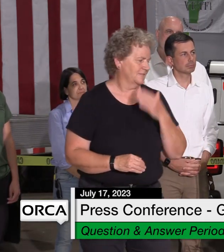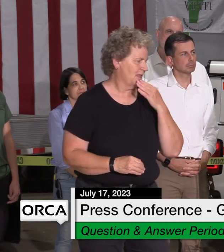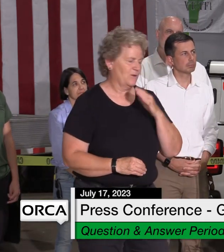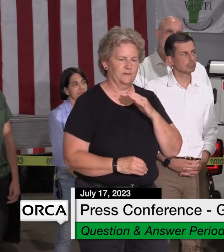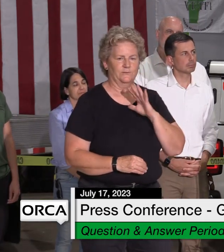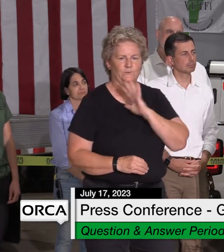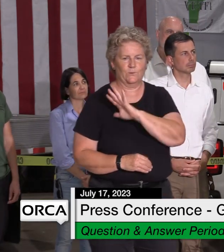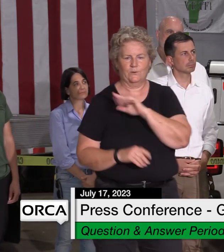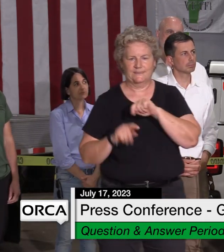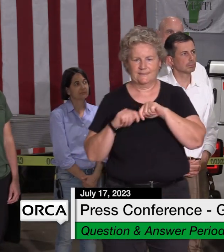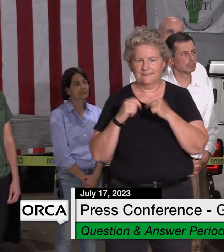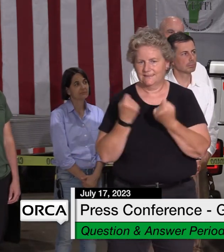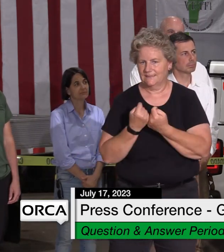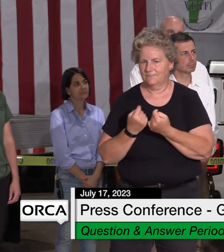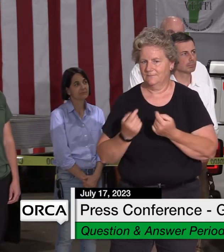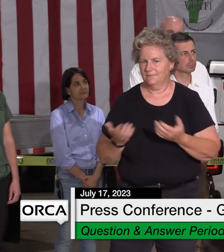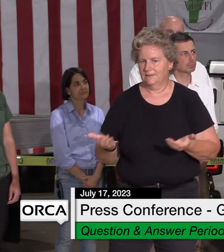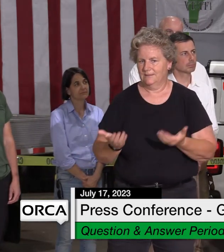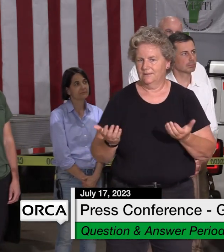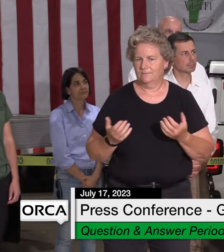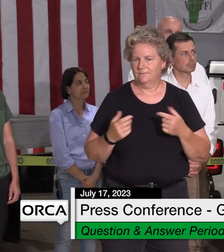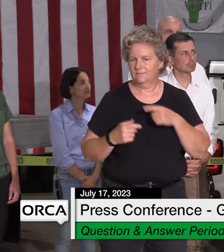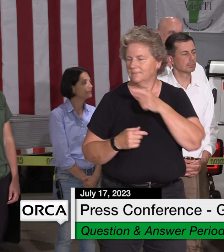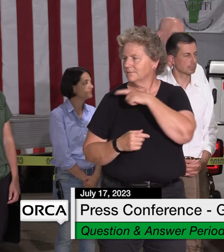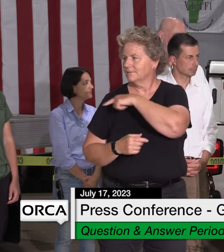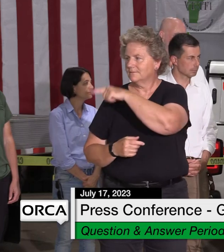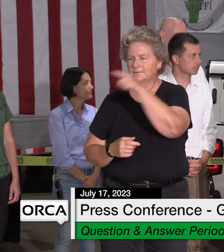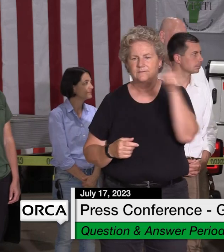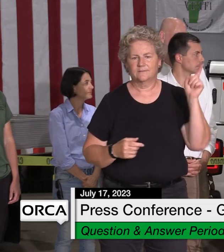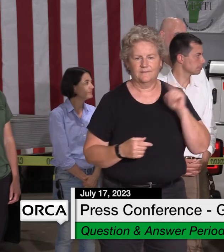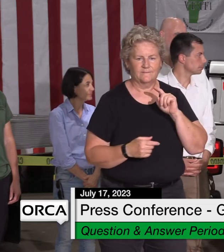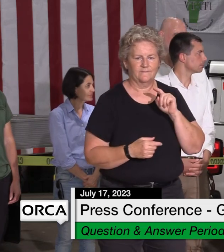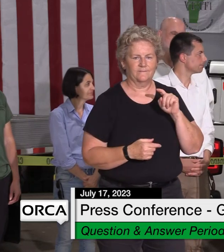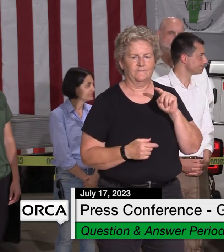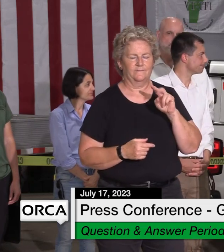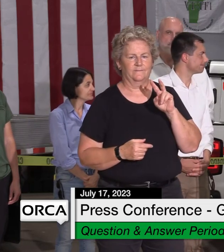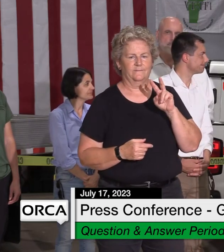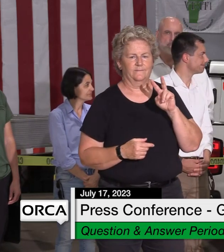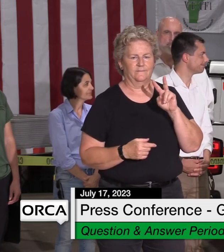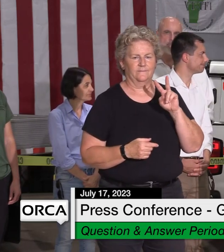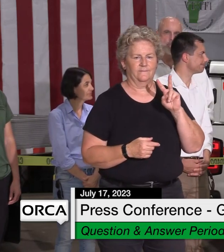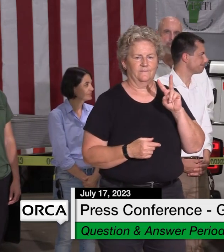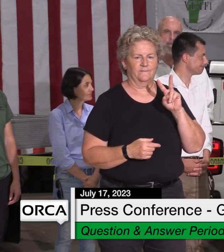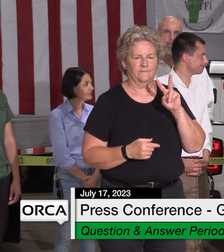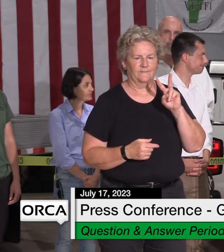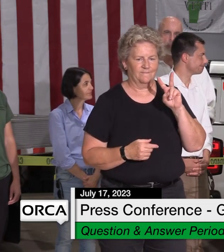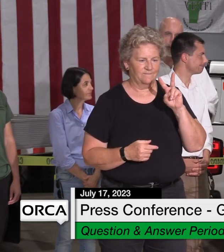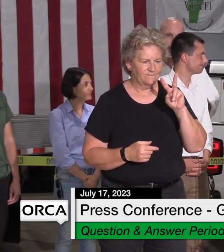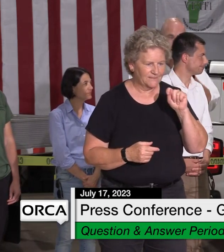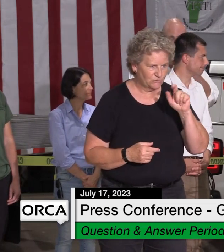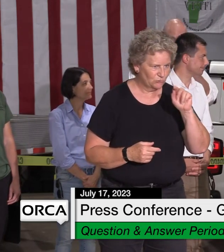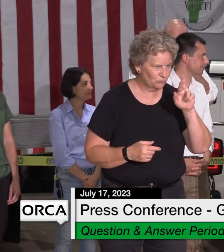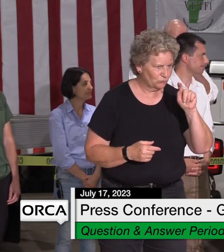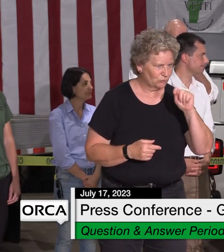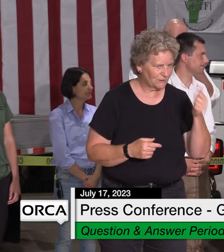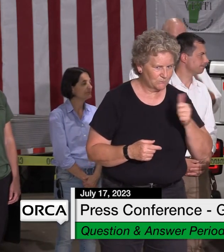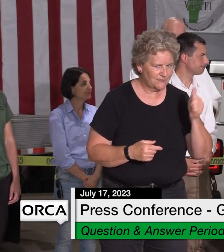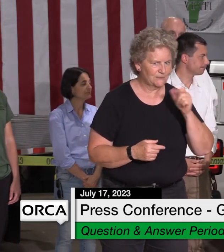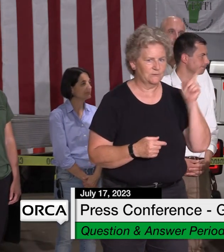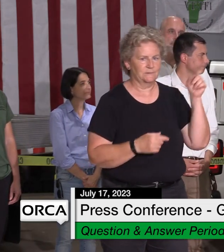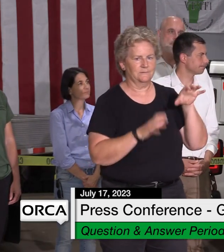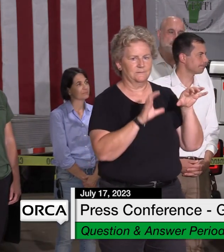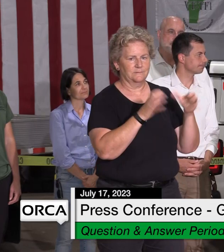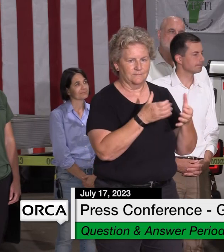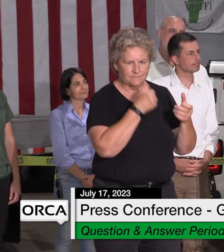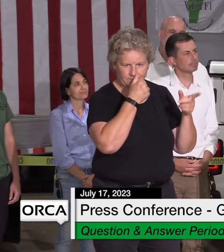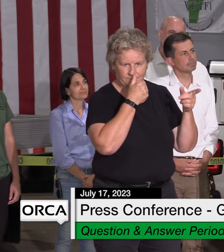teams, all the folks in recovery, VTrans, Swift Water Rescue, and everyone for pulling together during these